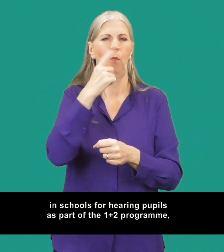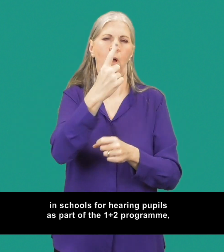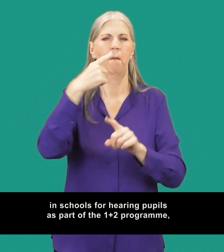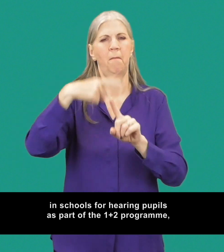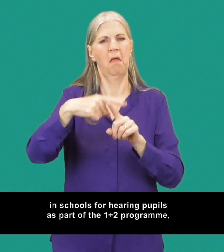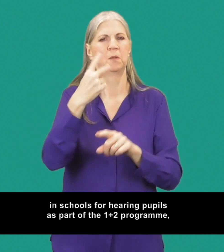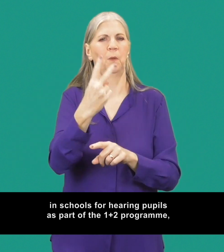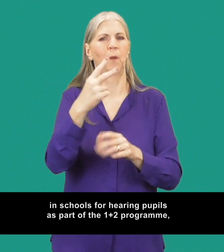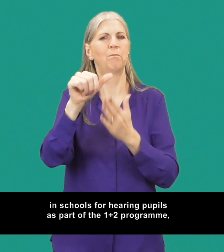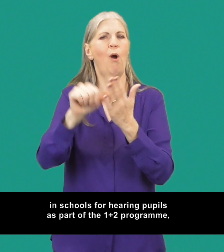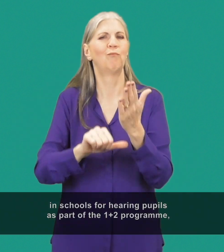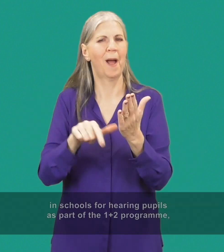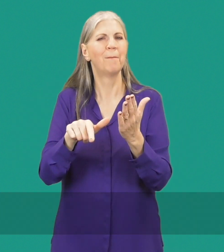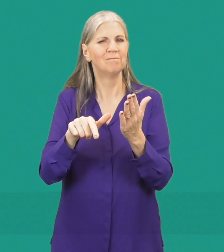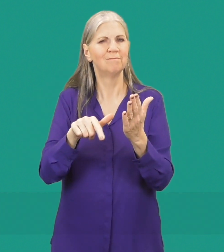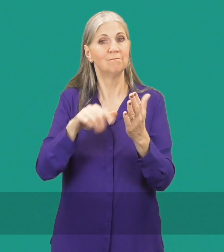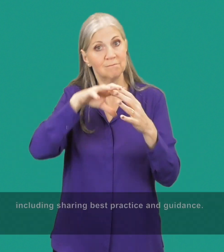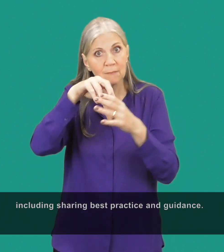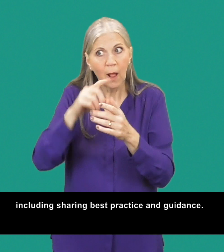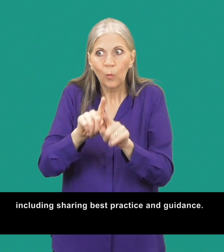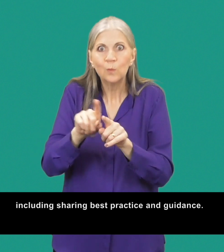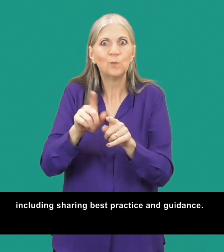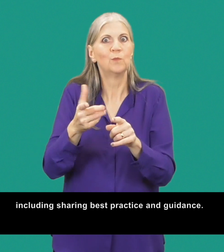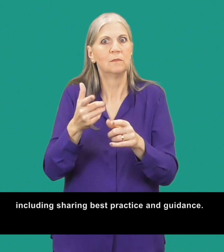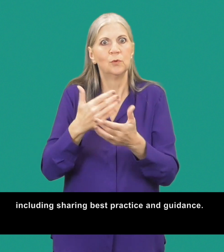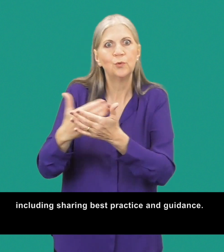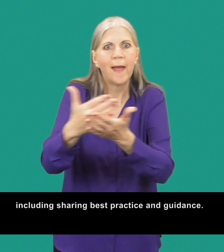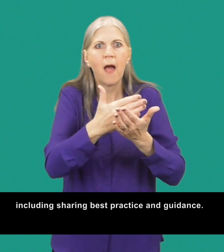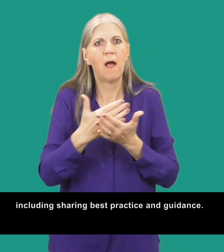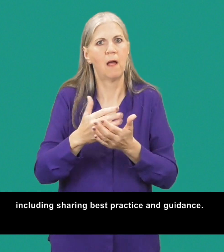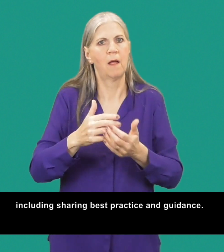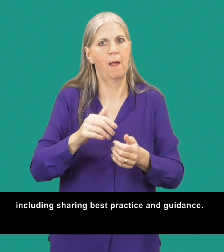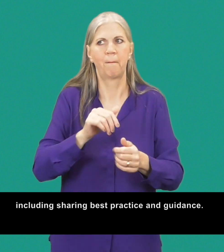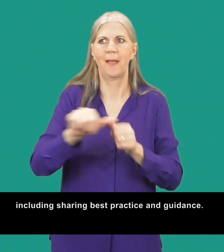including sharing best practice and guidance.